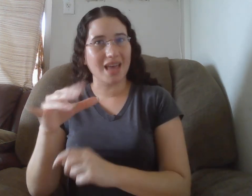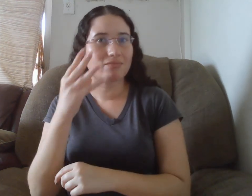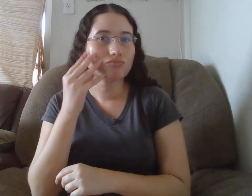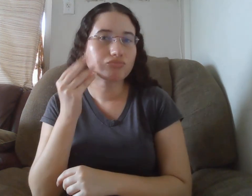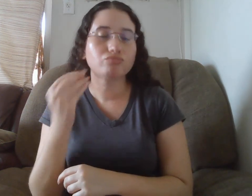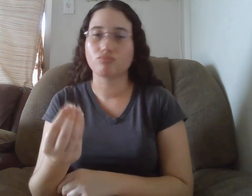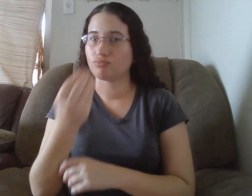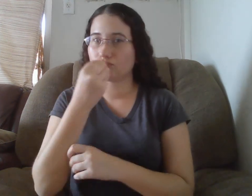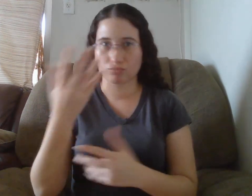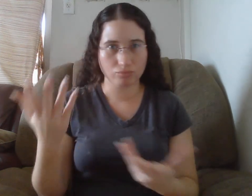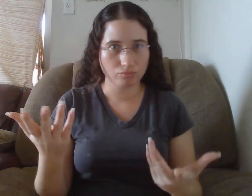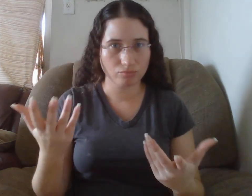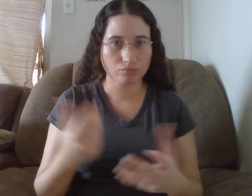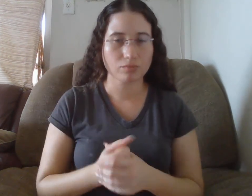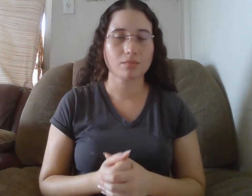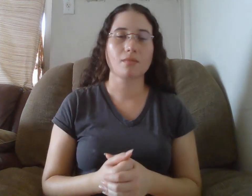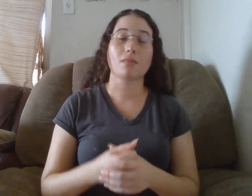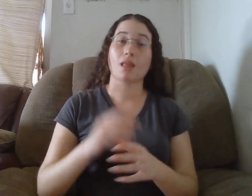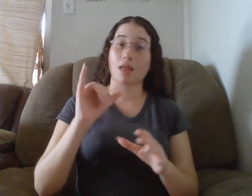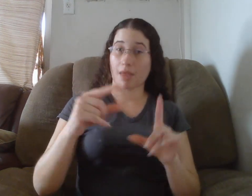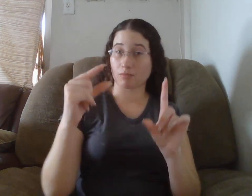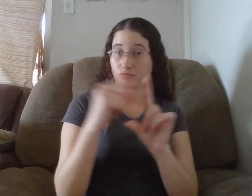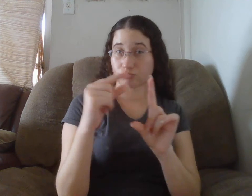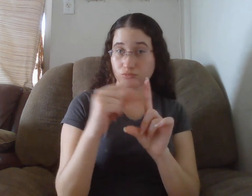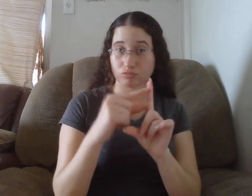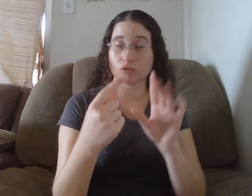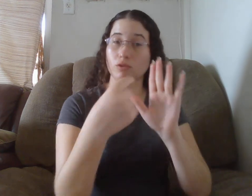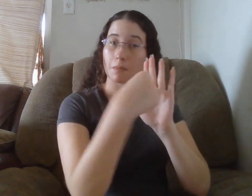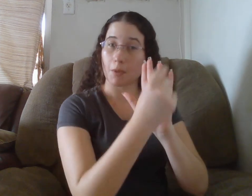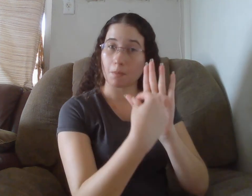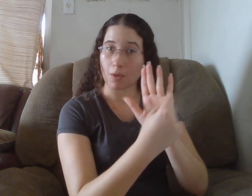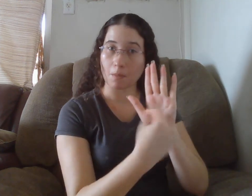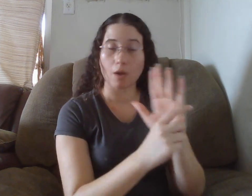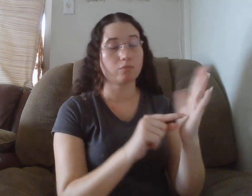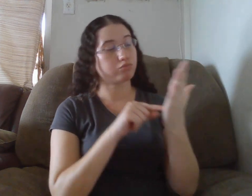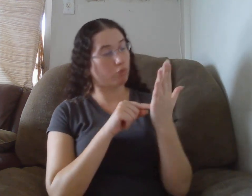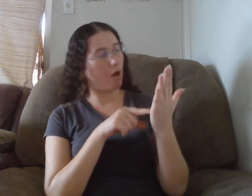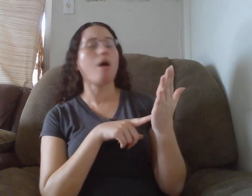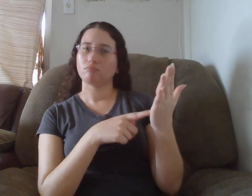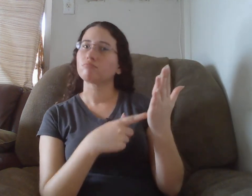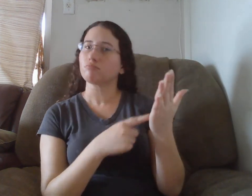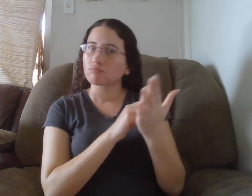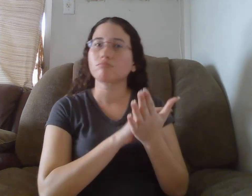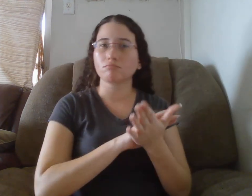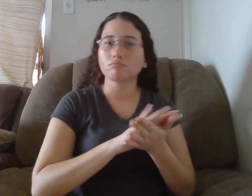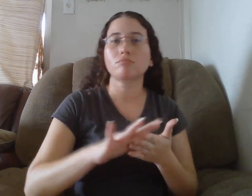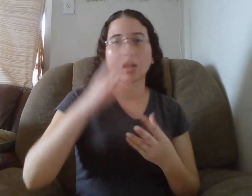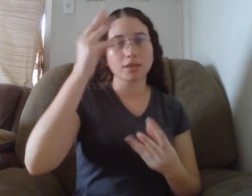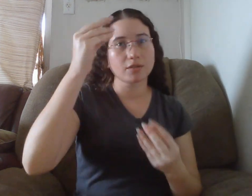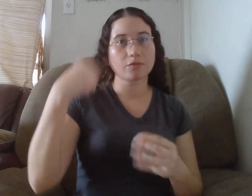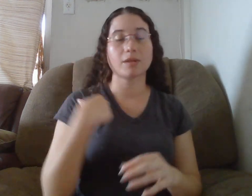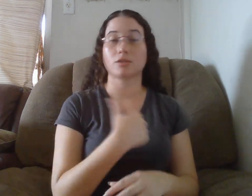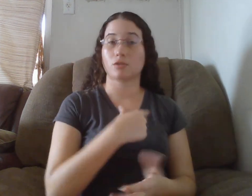experience. And those terms gave us some good information. What we learned was that there were